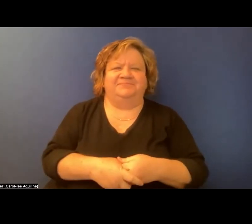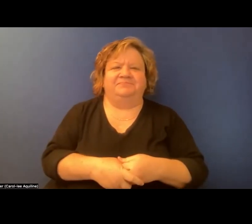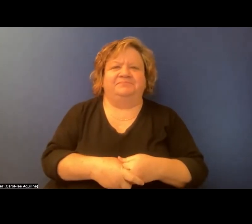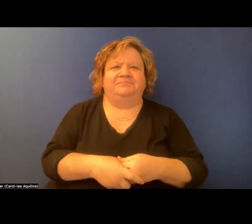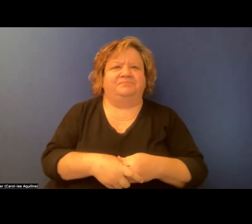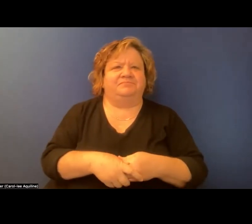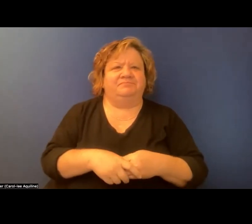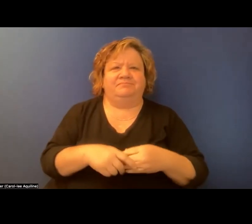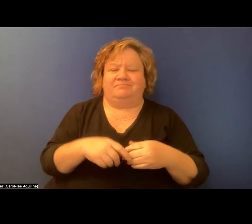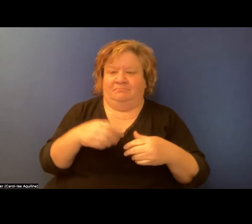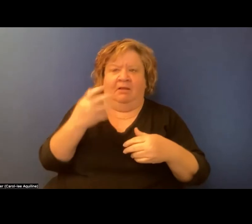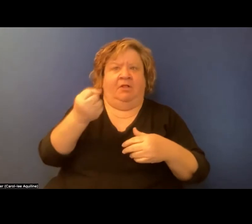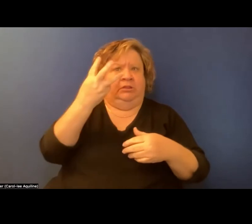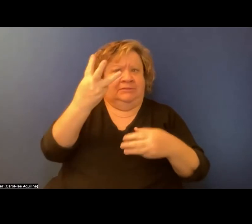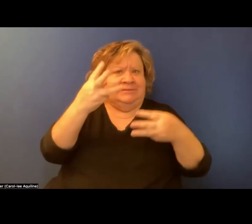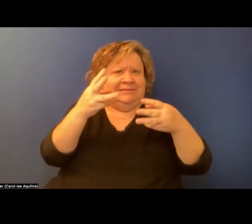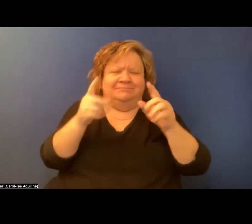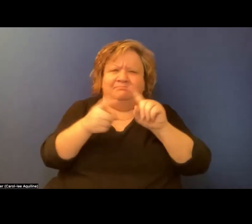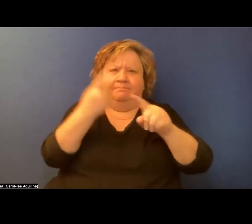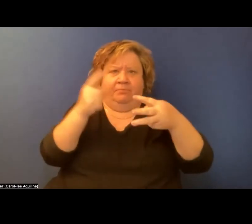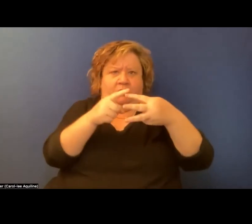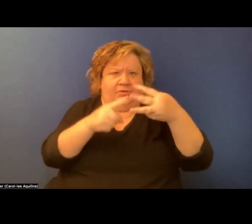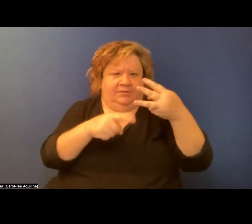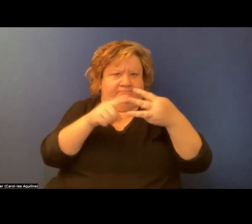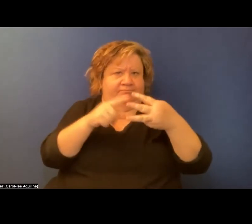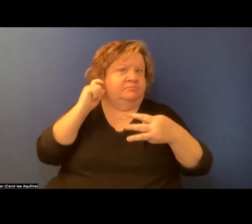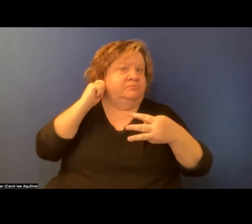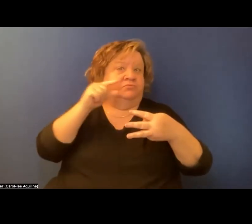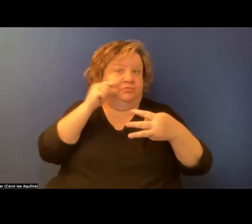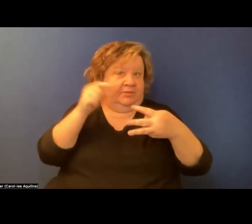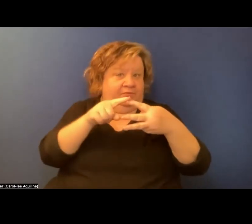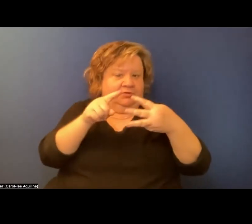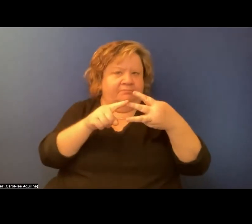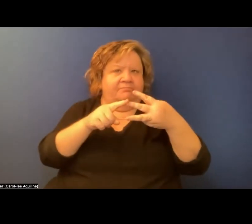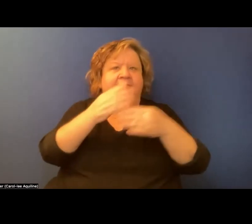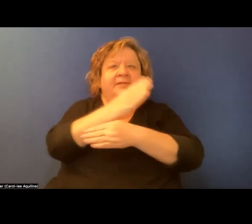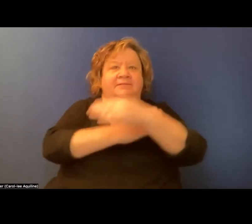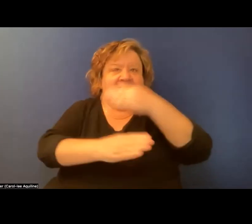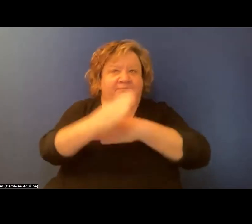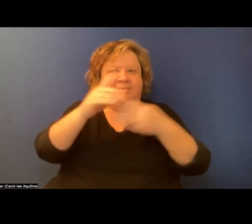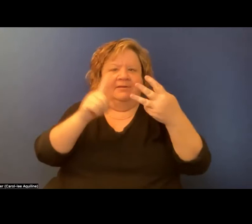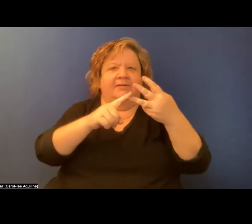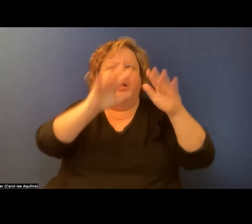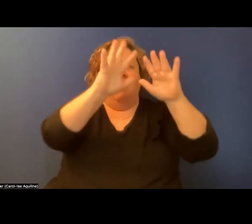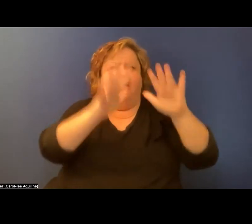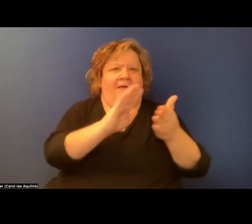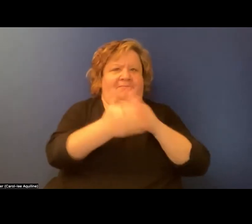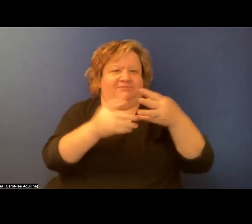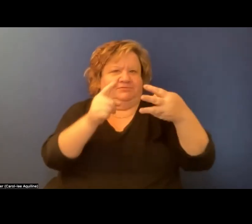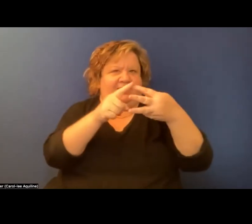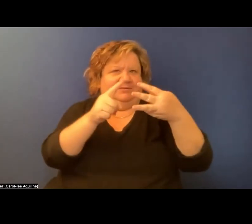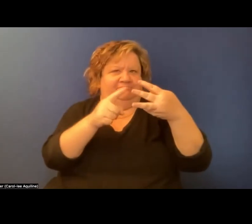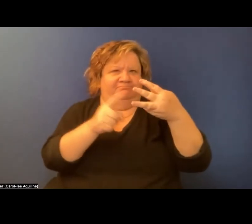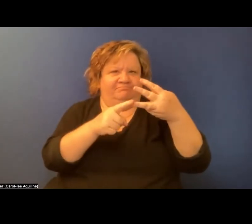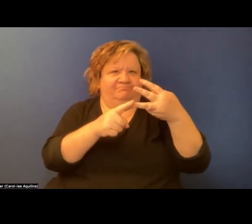interactions are critical: gender, disability, and climate change. And we have heard from our panel, co-panel members about the